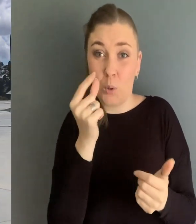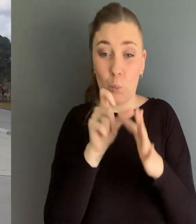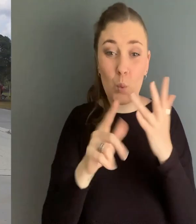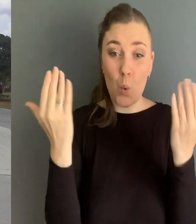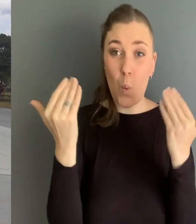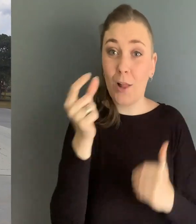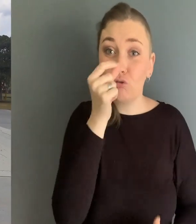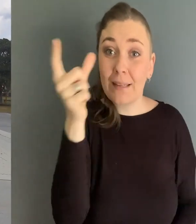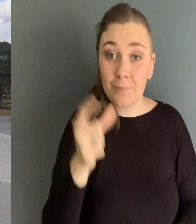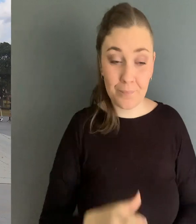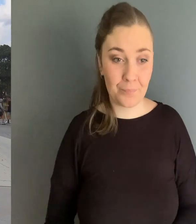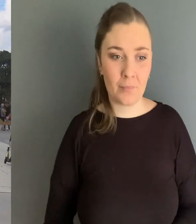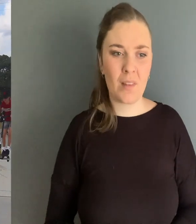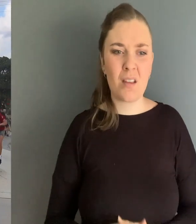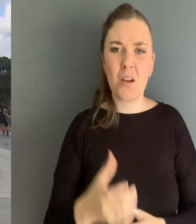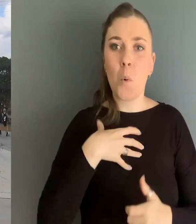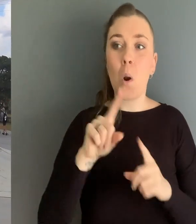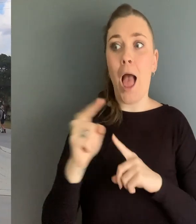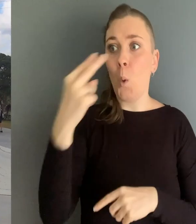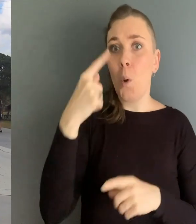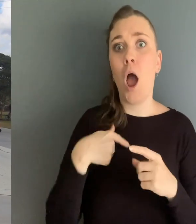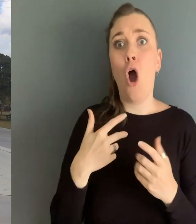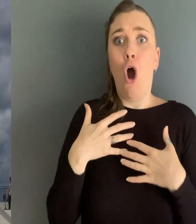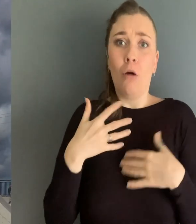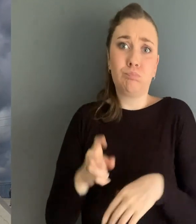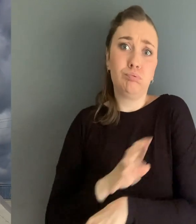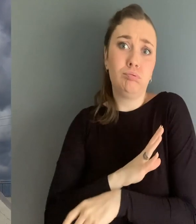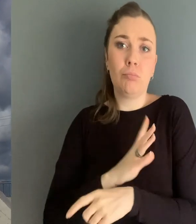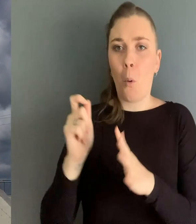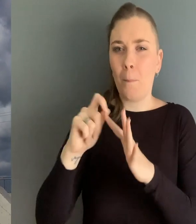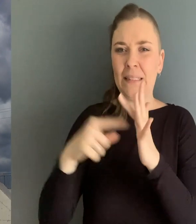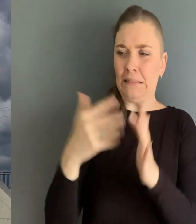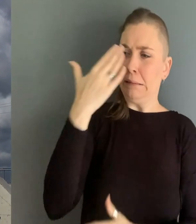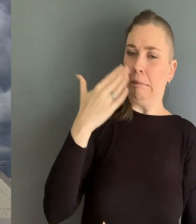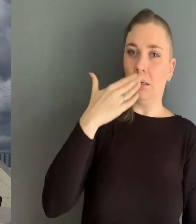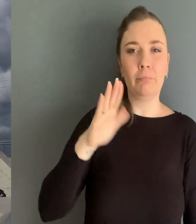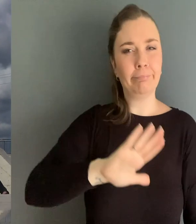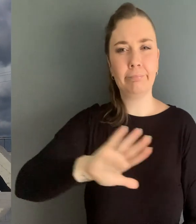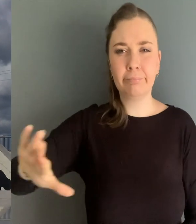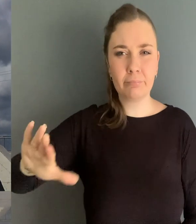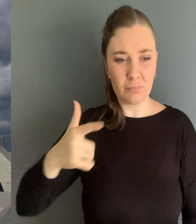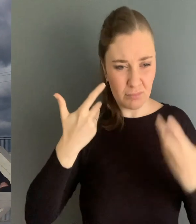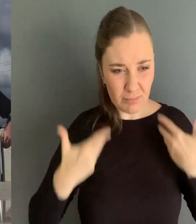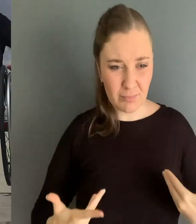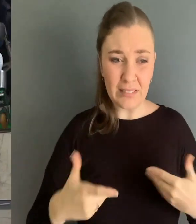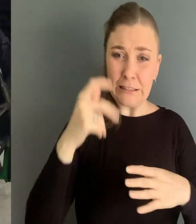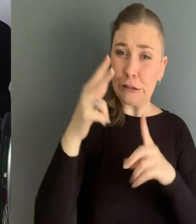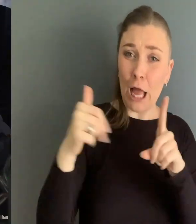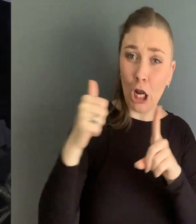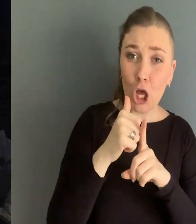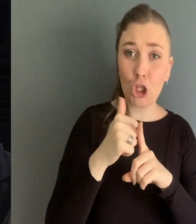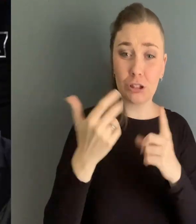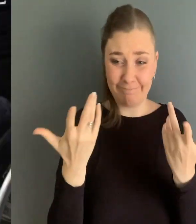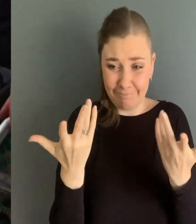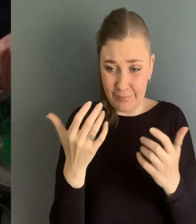we're more than objects of inspiration and pity we are people and our use of mobility equipment or our diagnosis doesn't make us any less